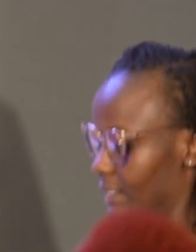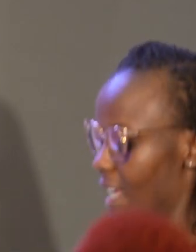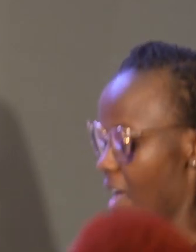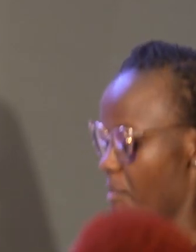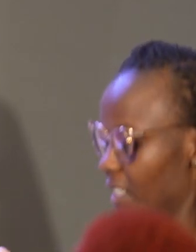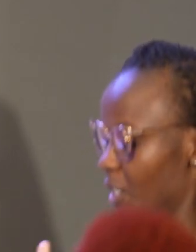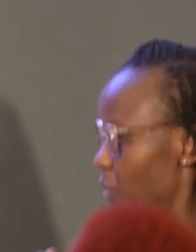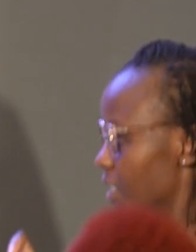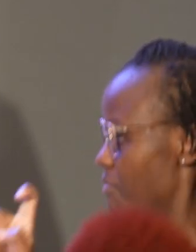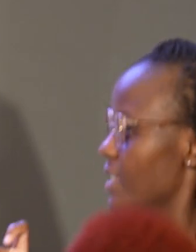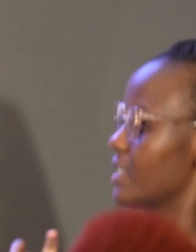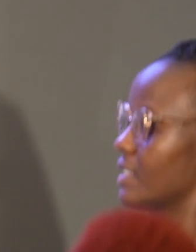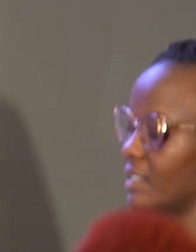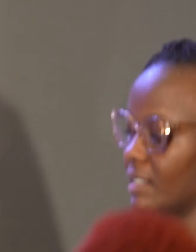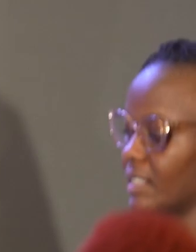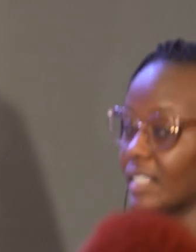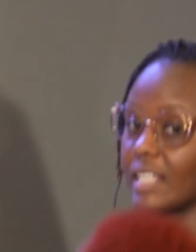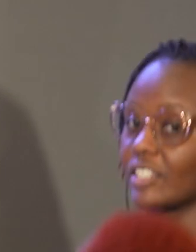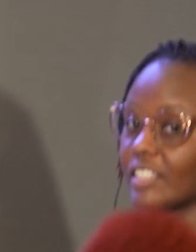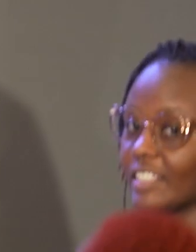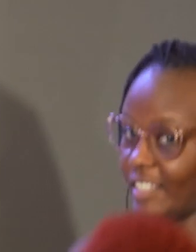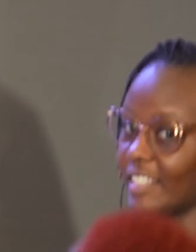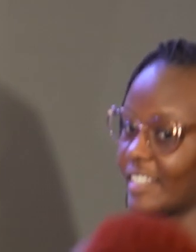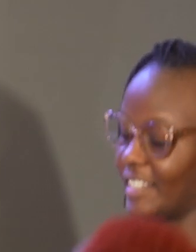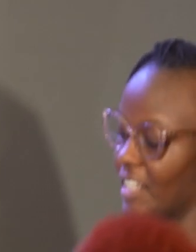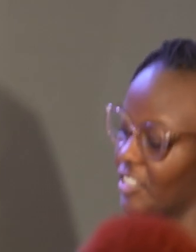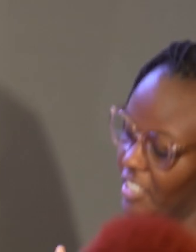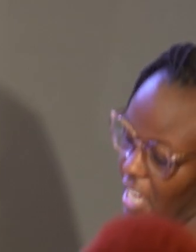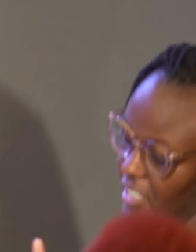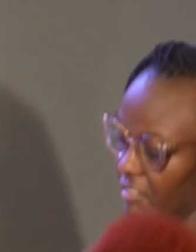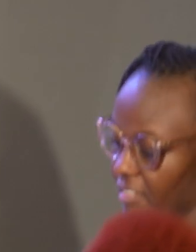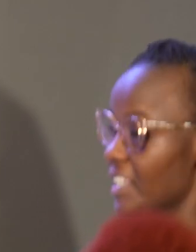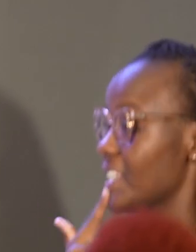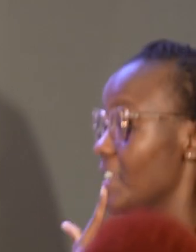touch. And what they tell us is that we are moving with